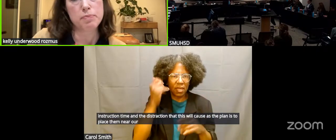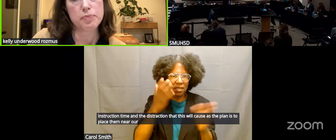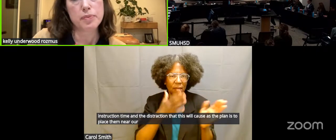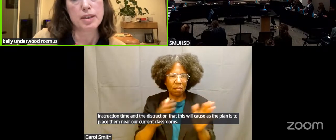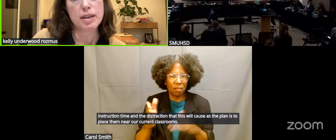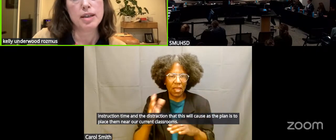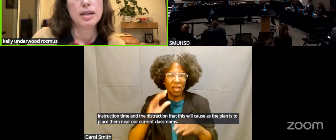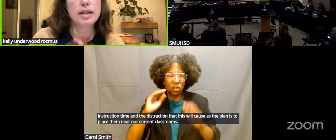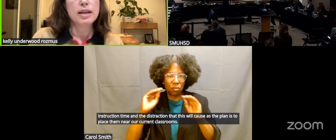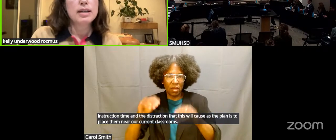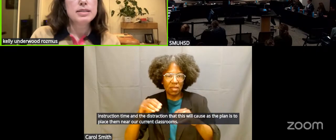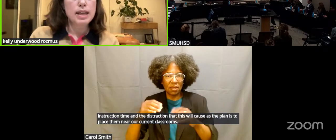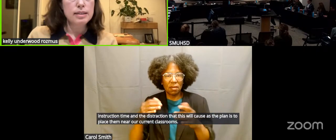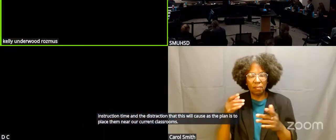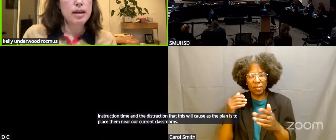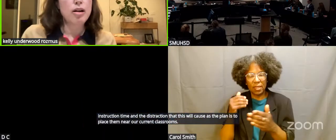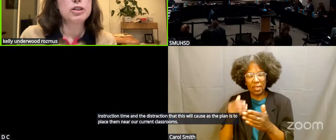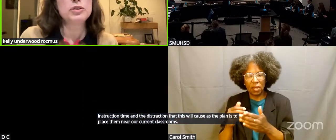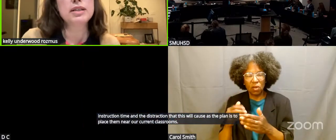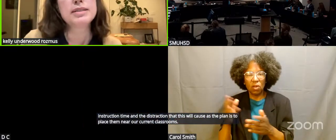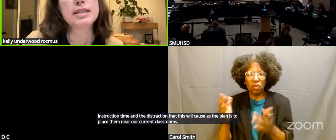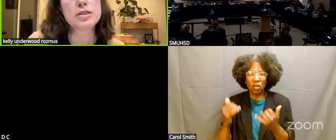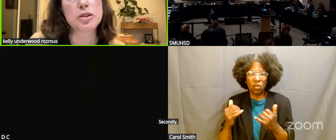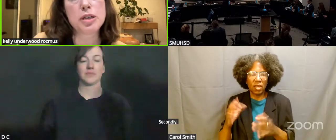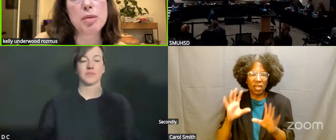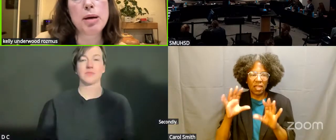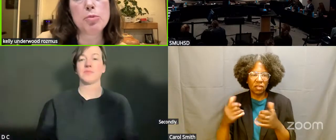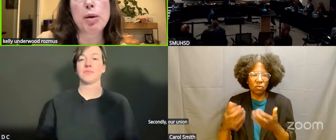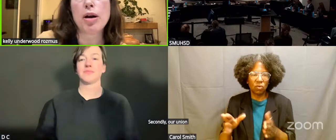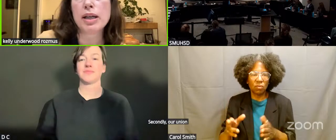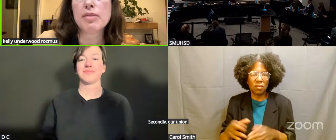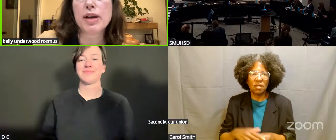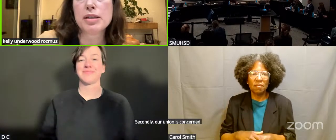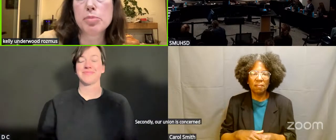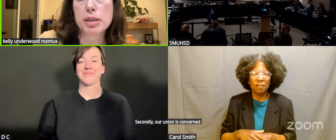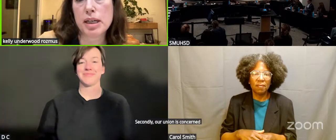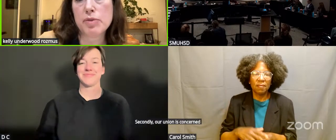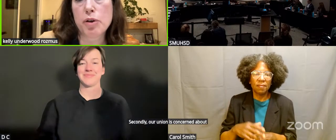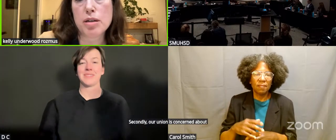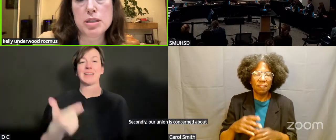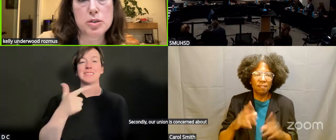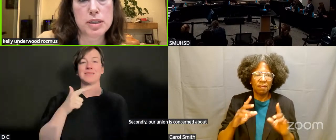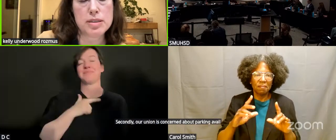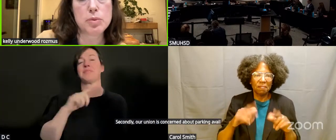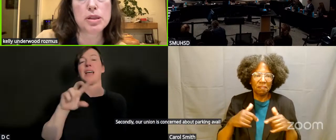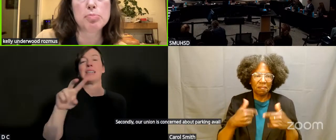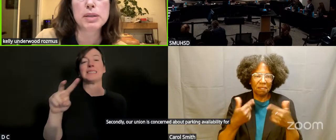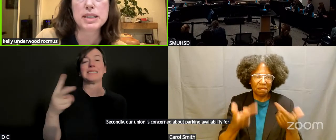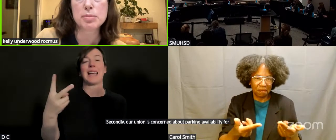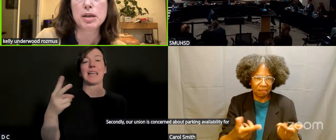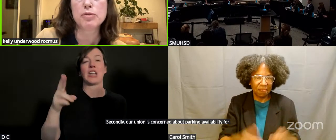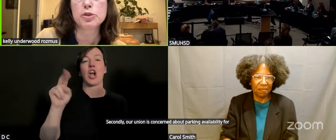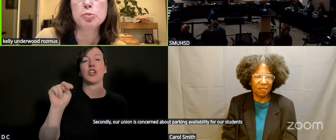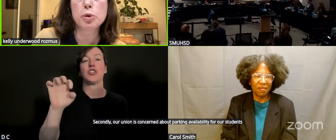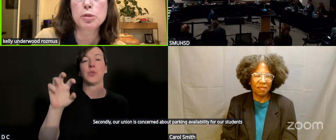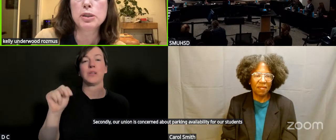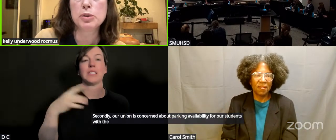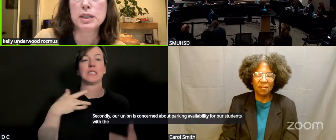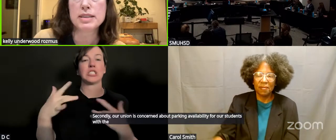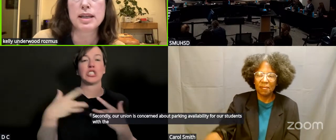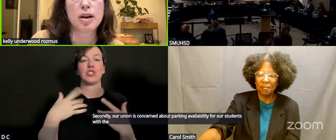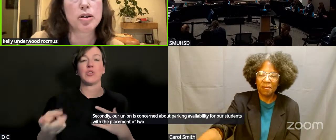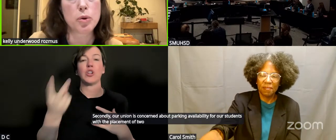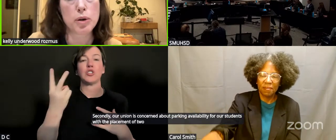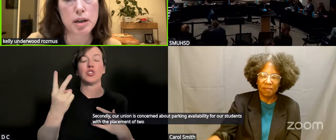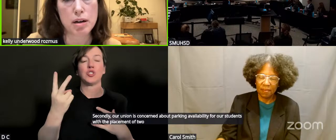classrooms. Secondly, our union is concerned about parking availability for our students with the placement of 2 portable